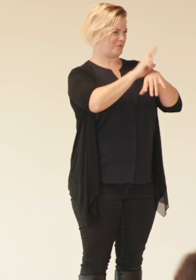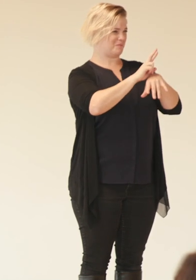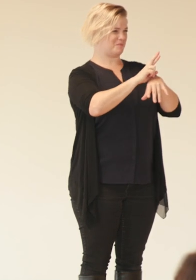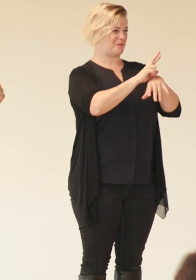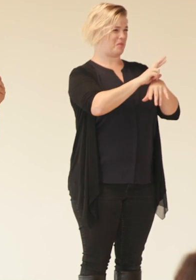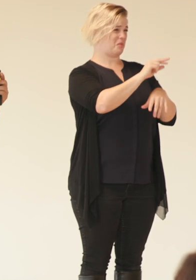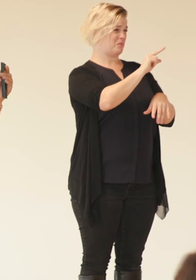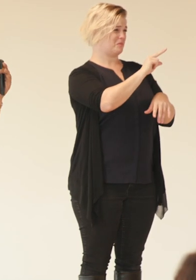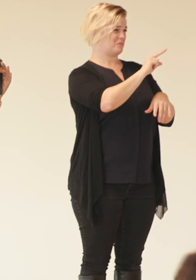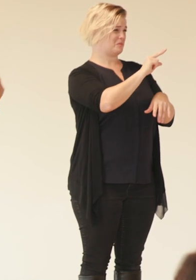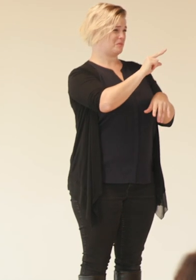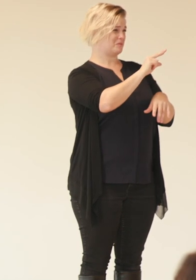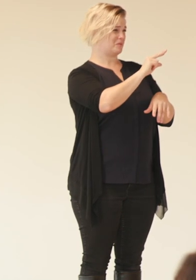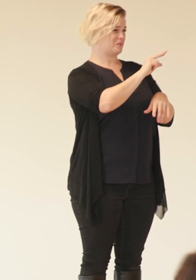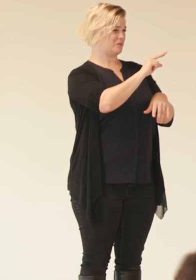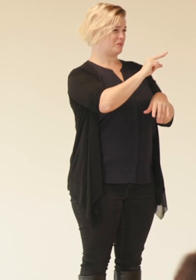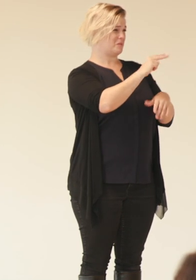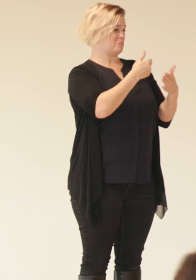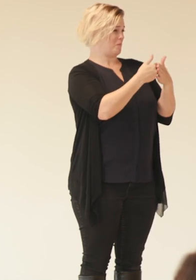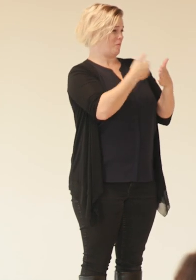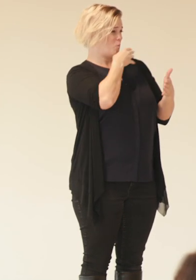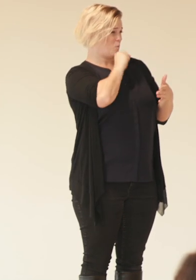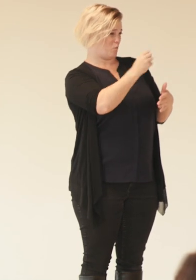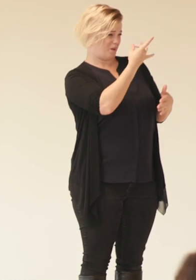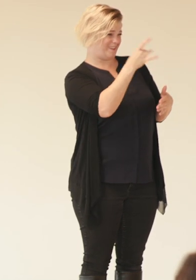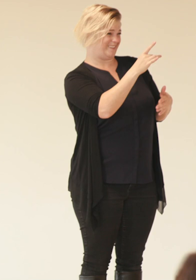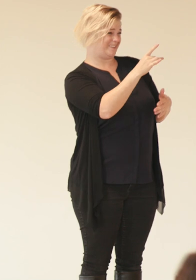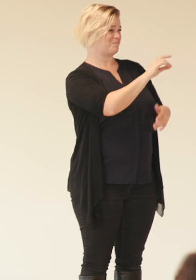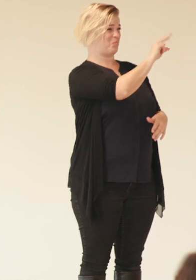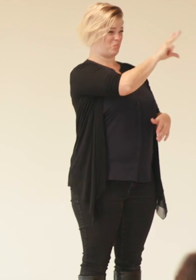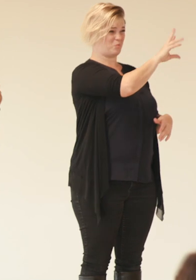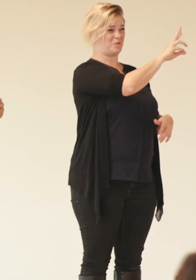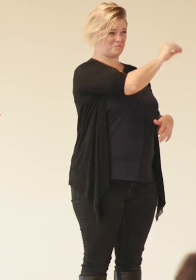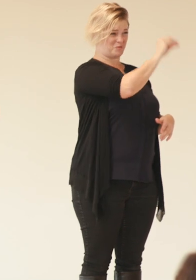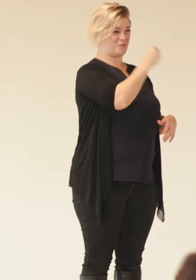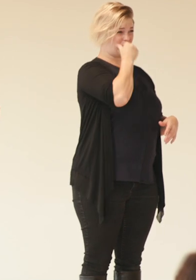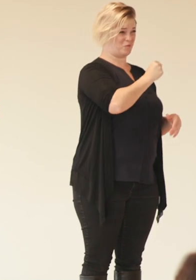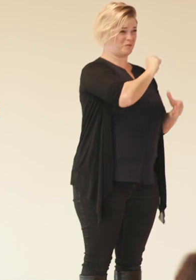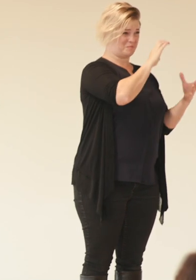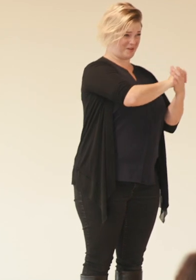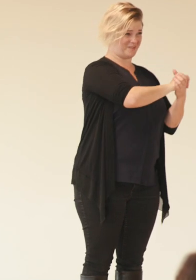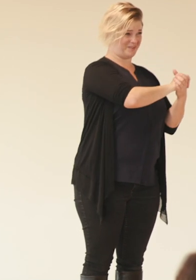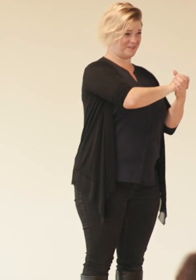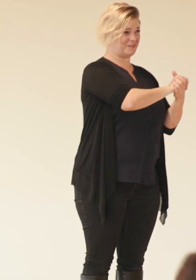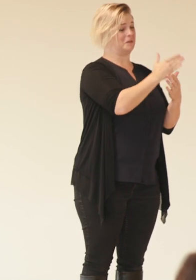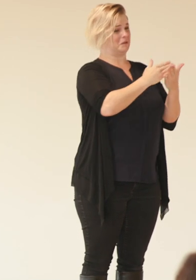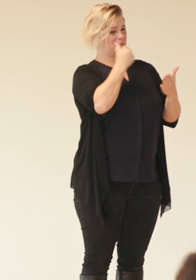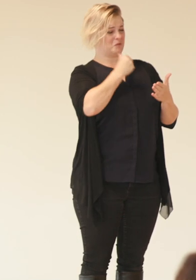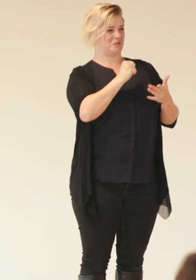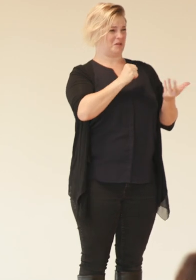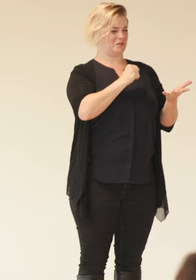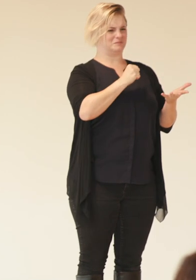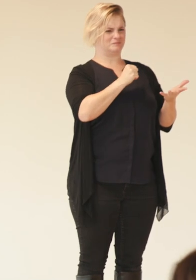get married before the age of 18. And also they get pregnant, I think, before the age of 14 years old. So numbers